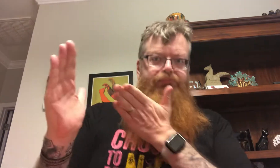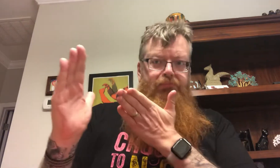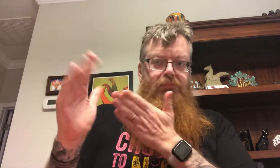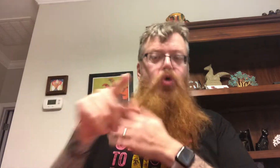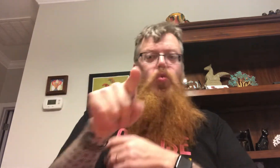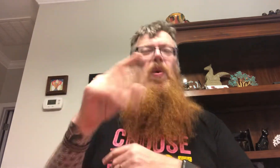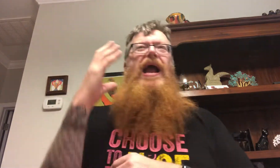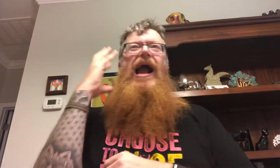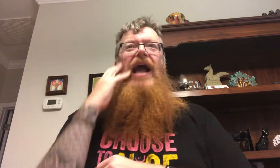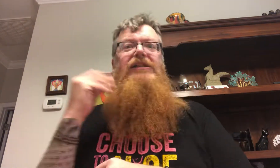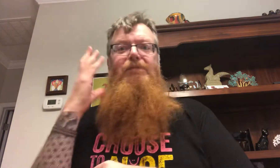so